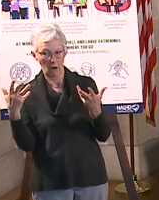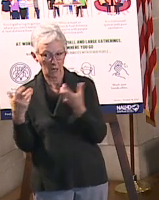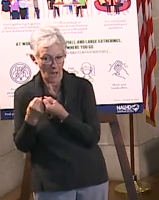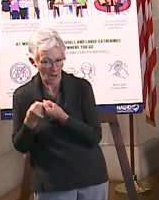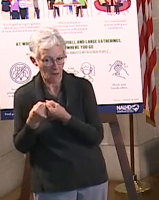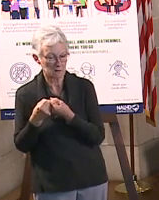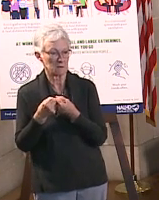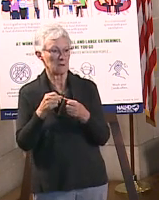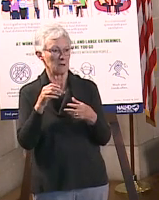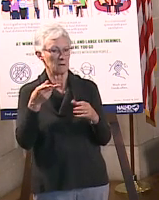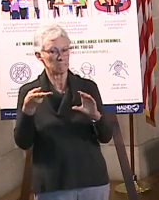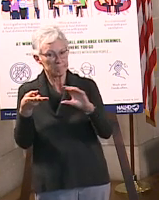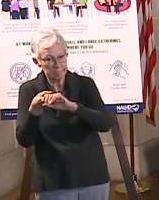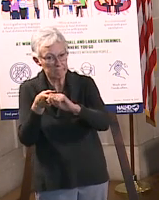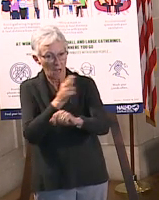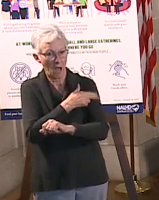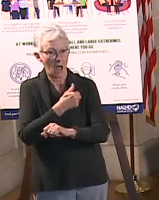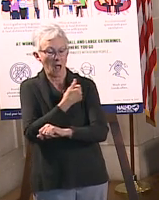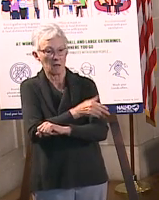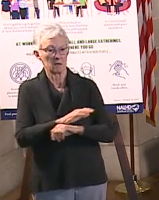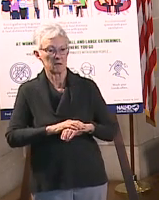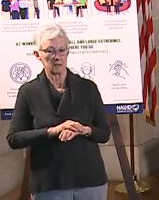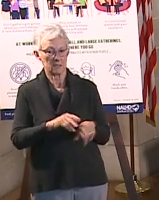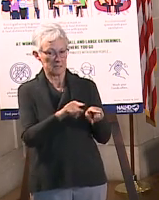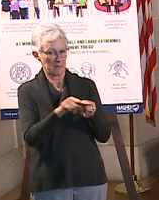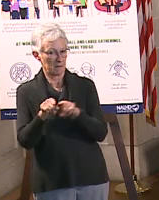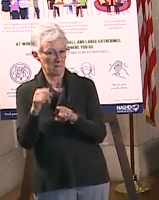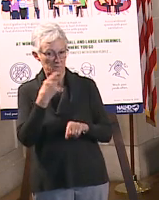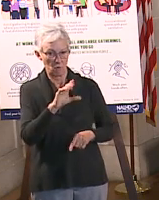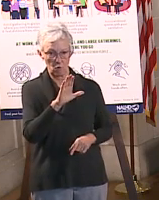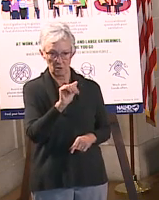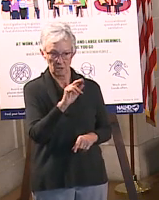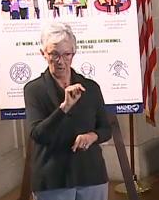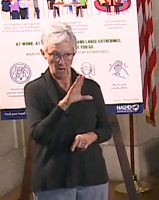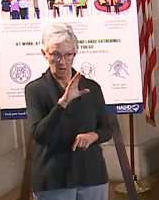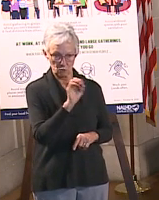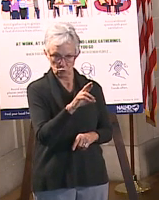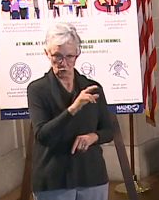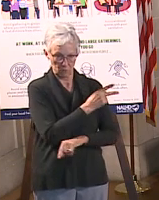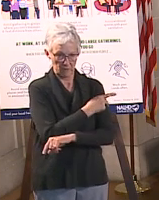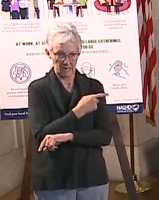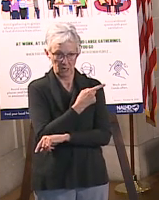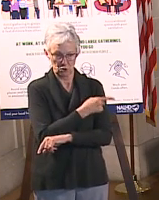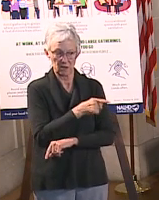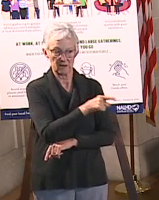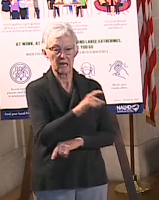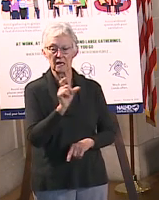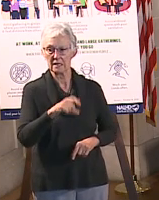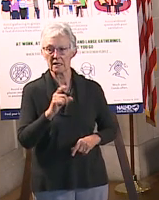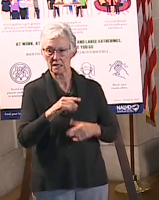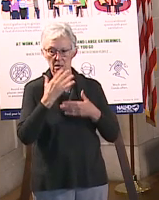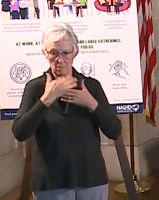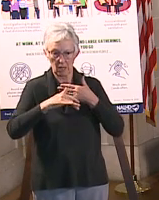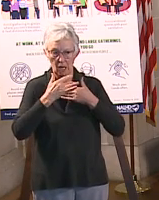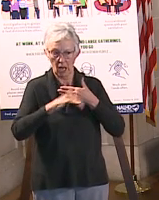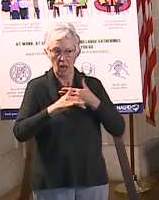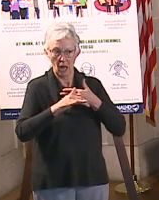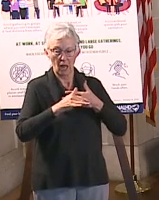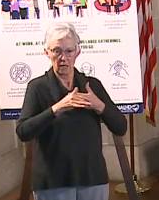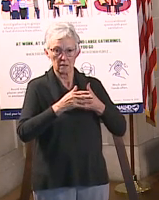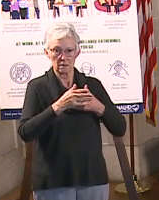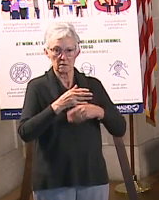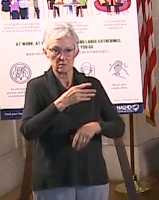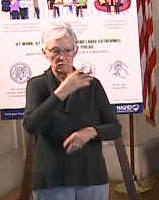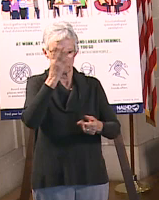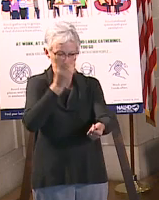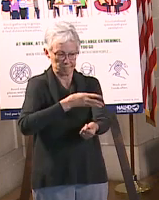injury. And it can affect cancer patients who may need periodic blood transfusions. Every 2 to